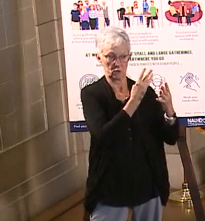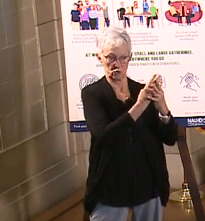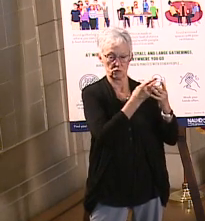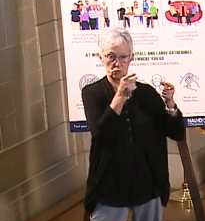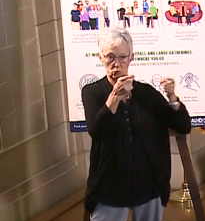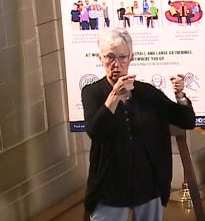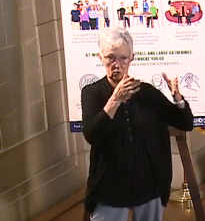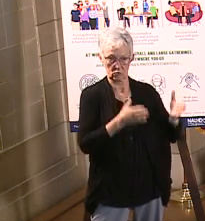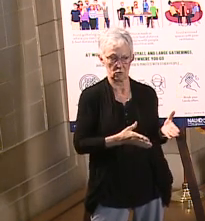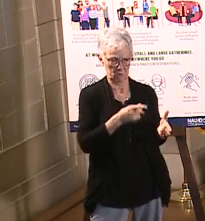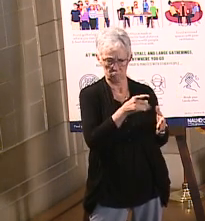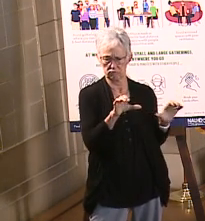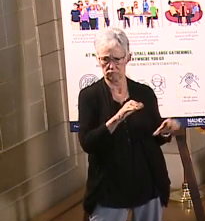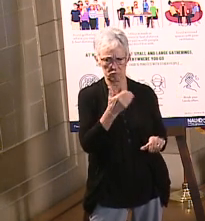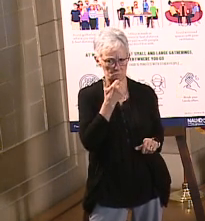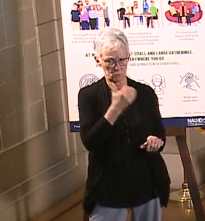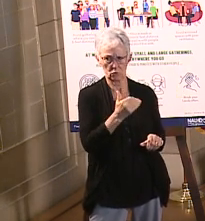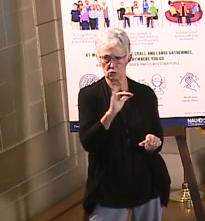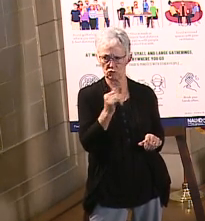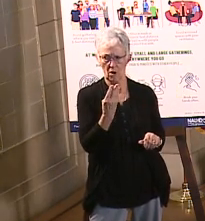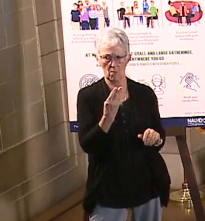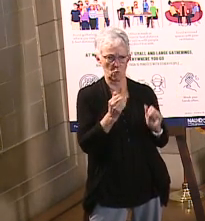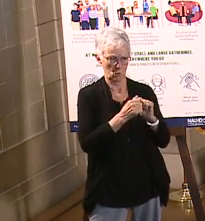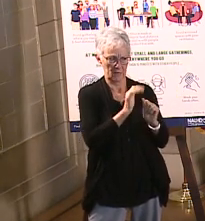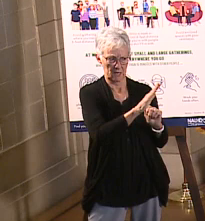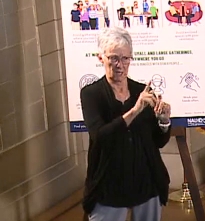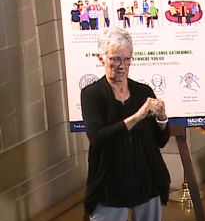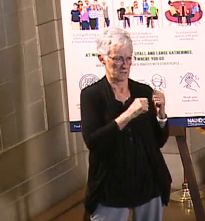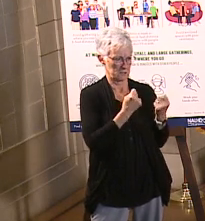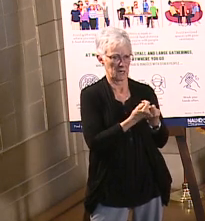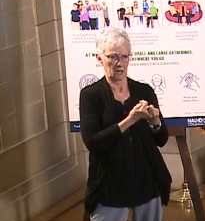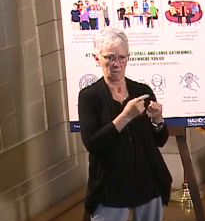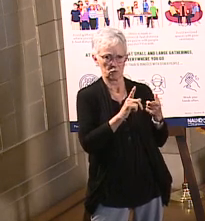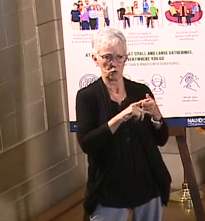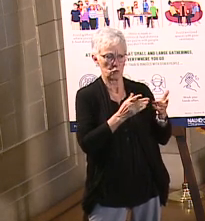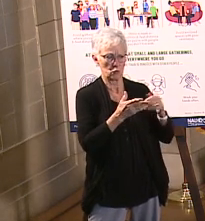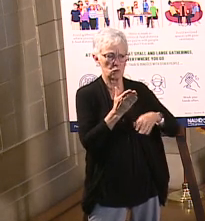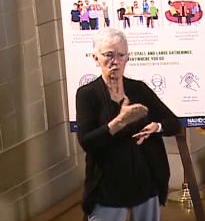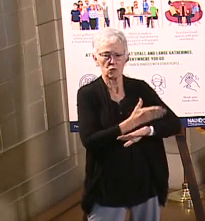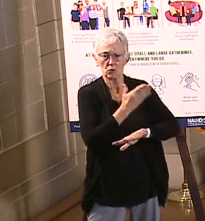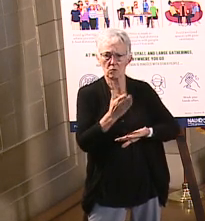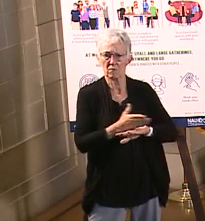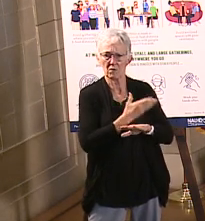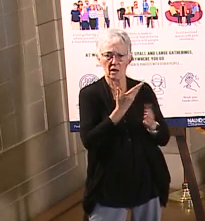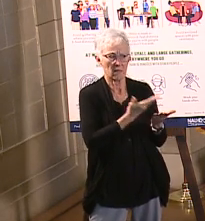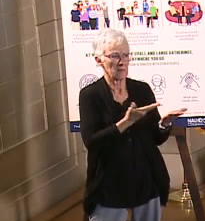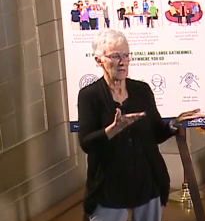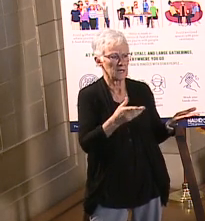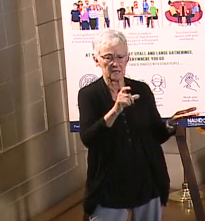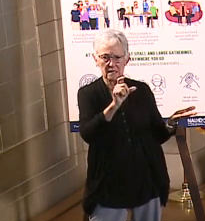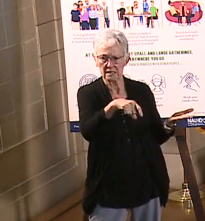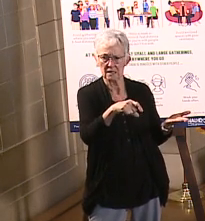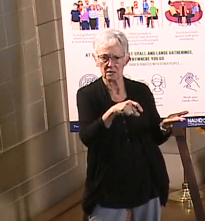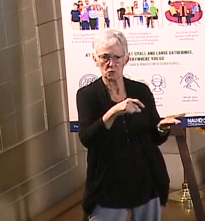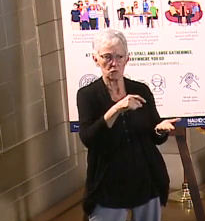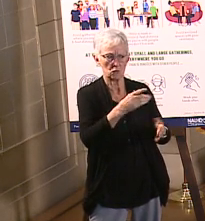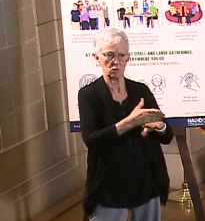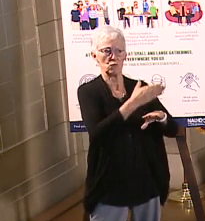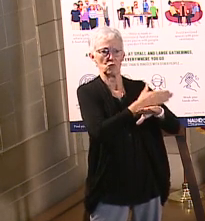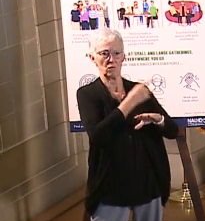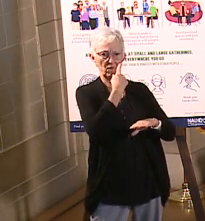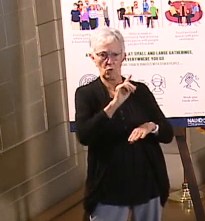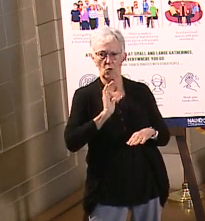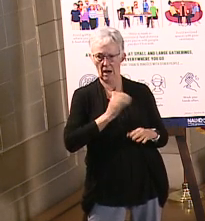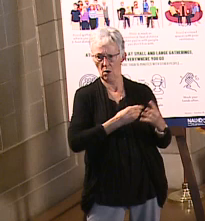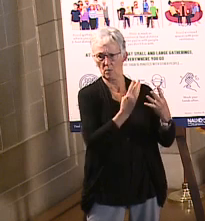here at Nebraska, working together with his team, who've also done great work, to improving the things we need to improve upon within our correction system.